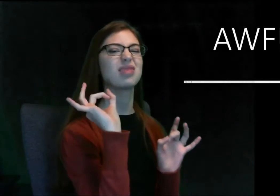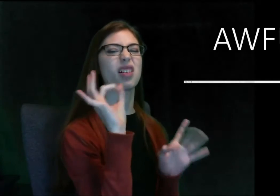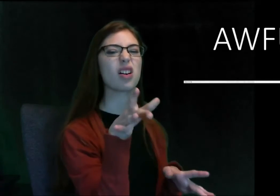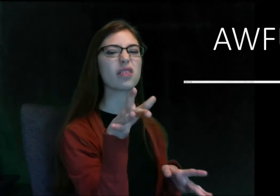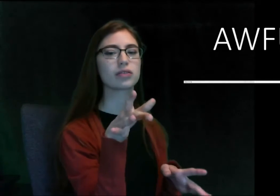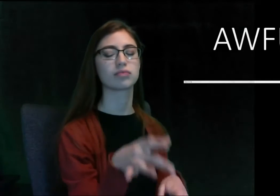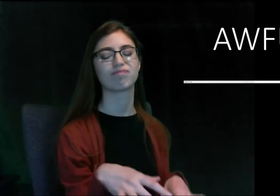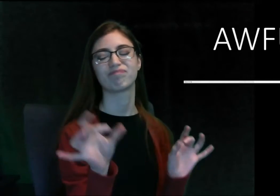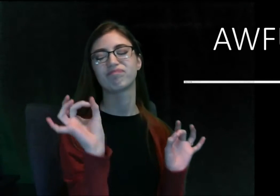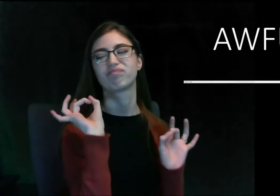awful,